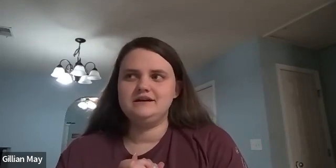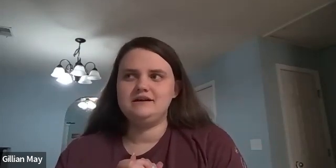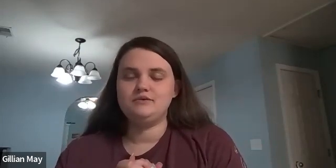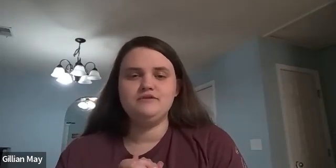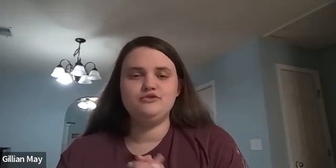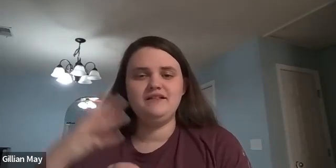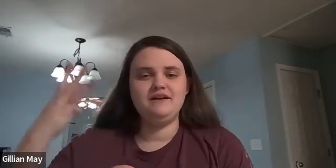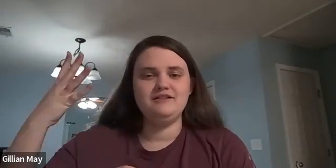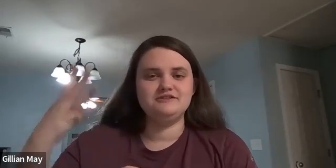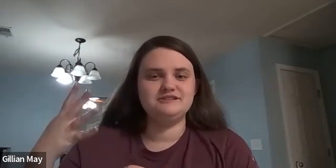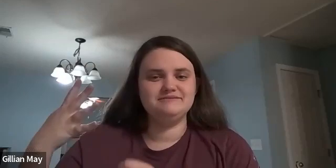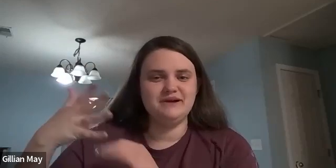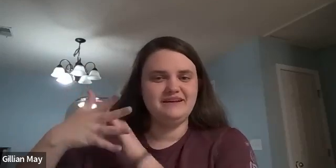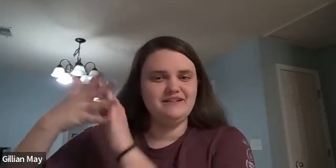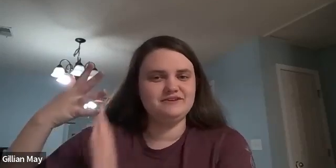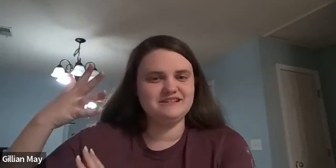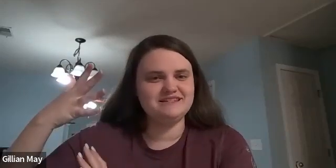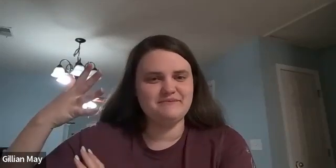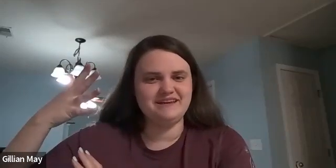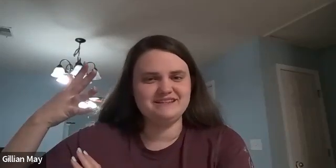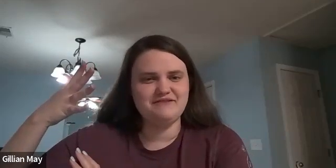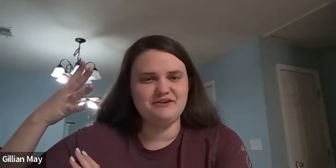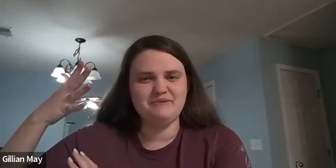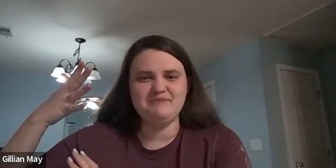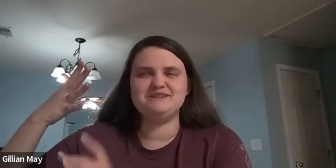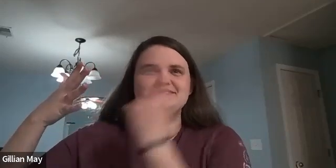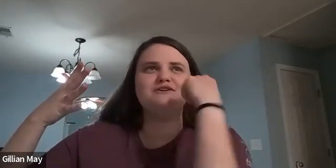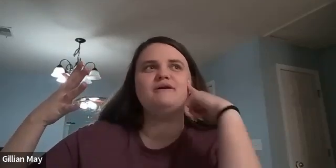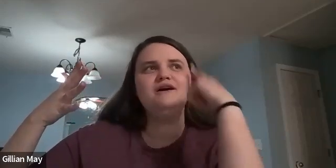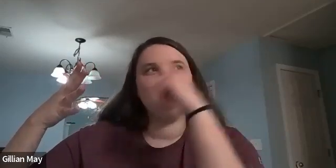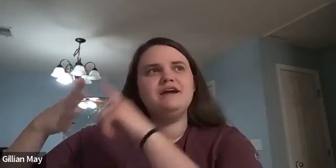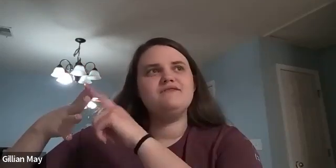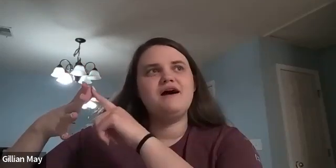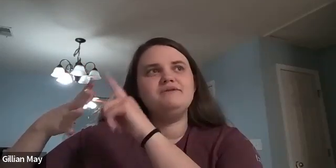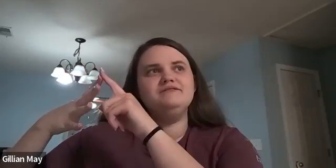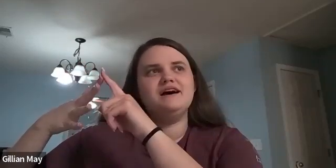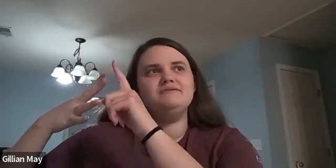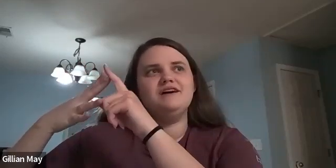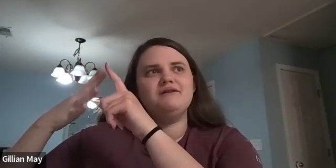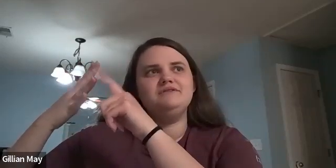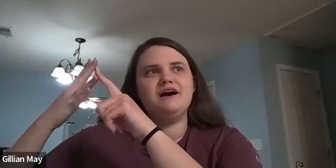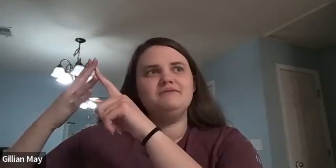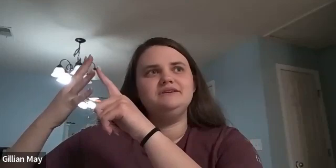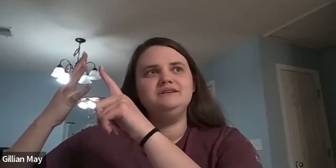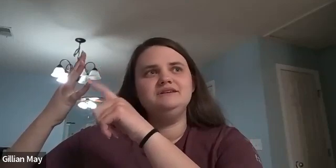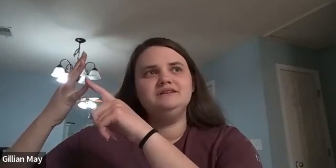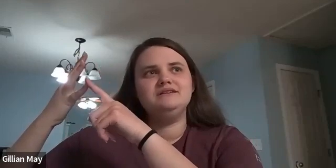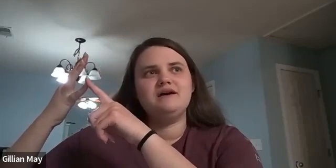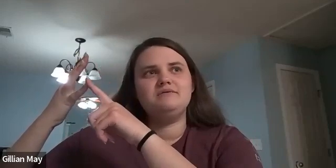Yeah, I'm going through my colors list that my kids have on their papers. I'm sitting there going, we have that one, that one, that one, that one, that